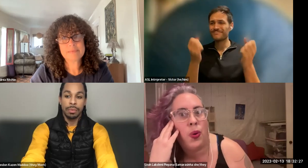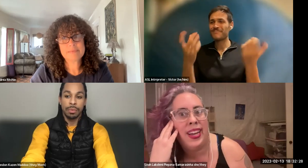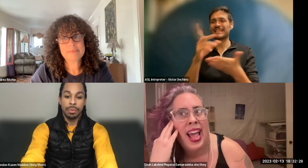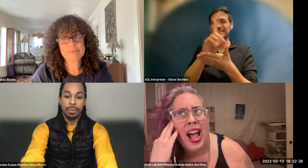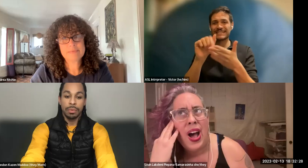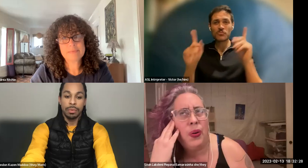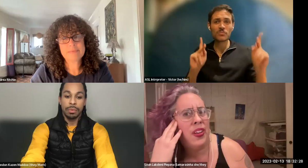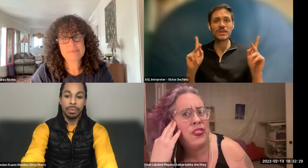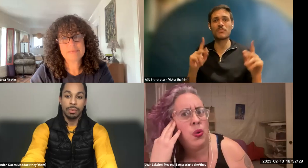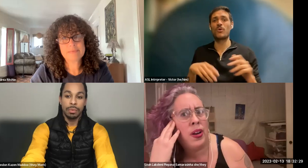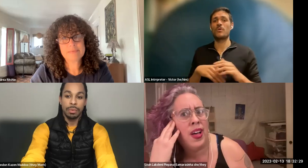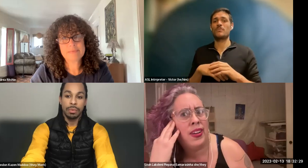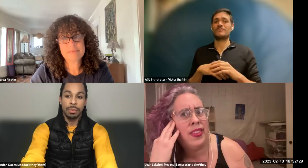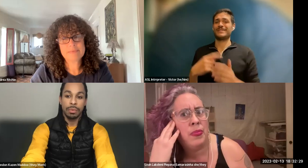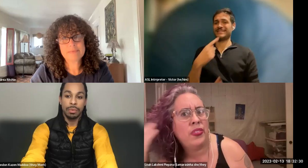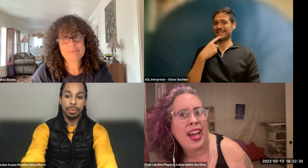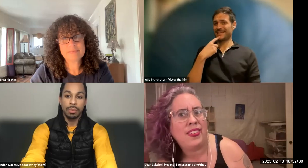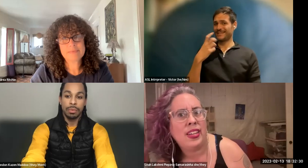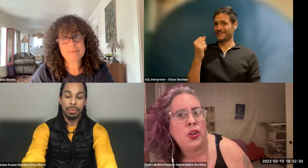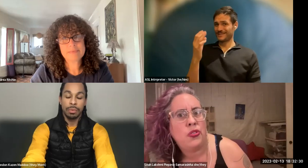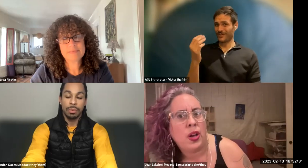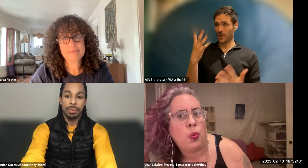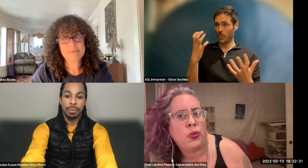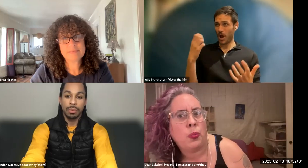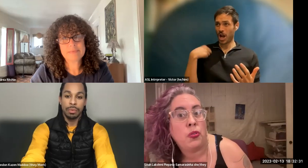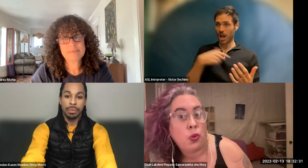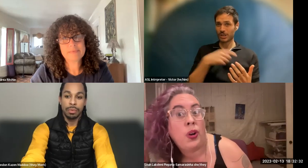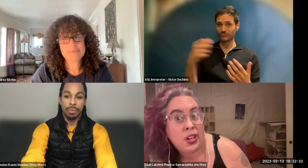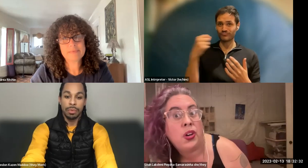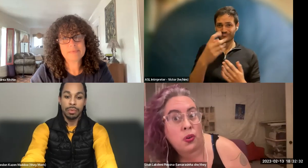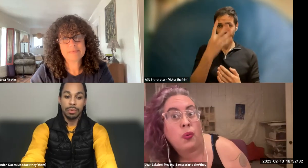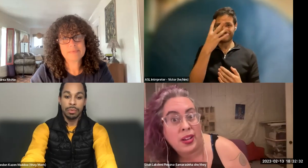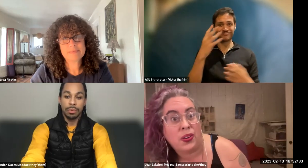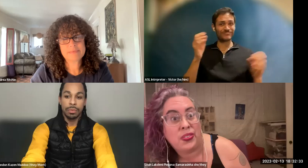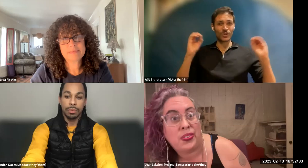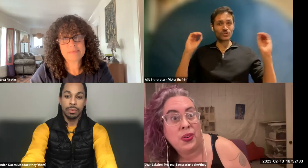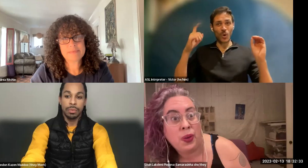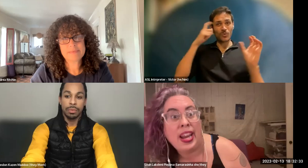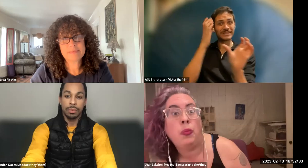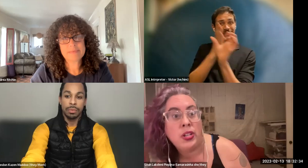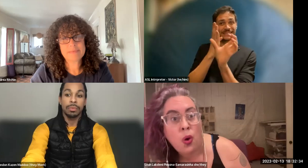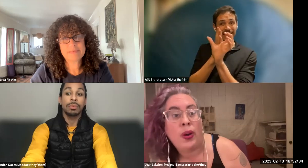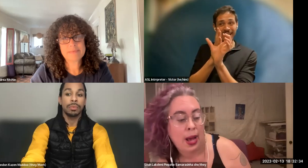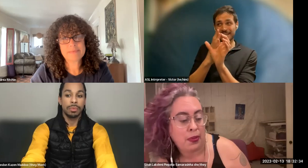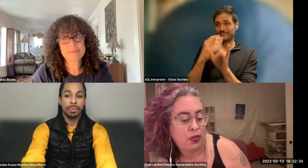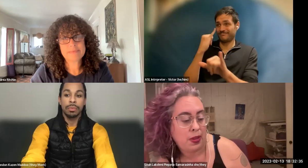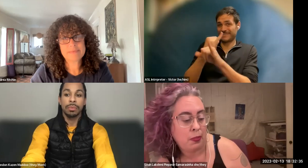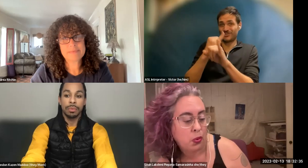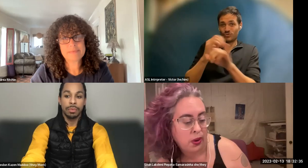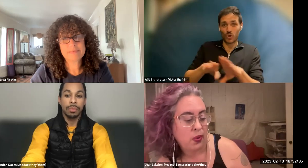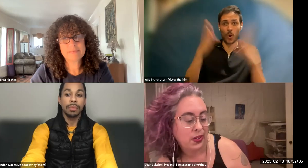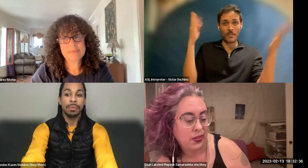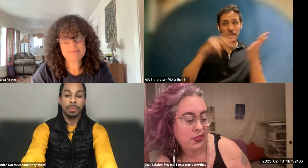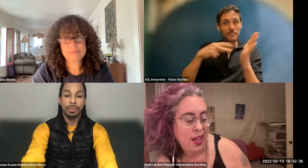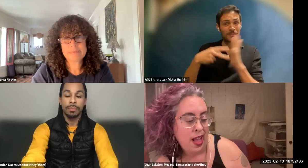you know what? Okay, so you want to lock us up? There's actually no psych wards open, so we're going to go to Rikers. Right? And we know what happens to people